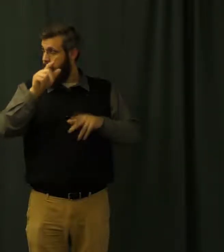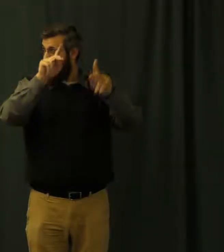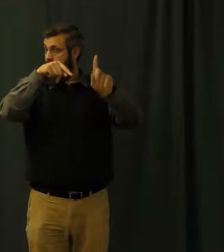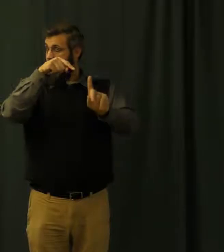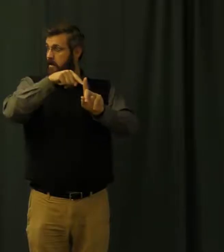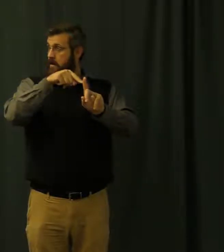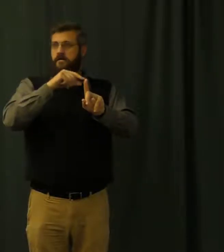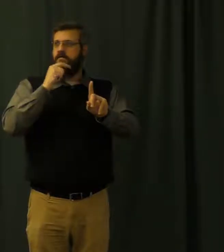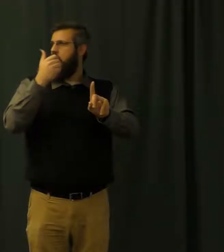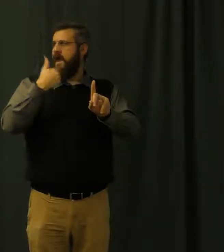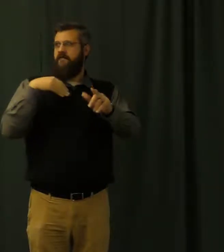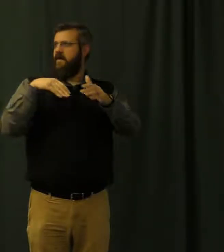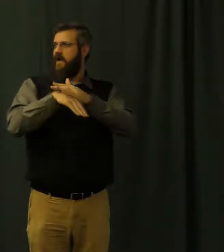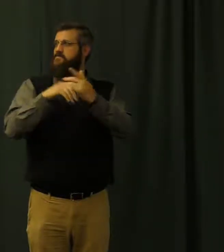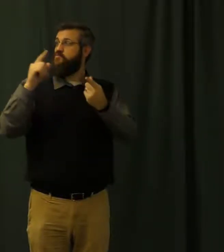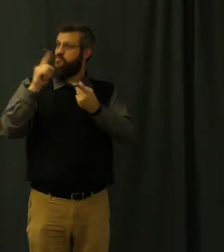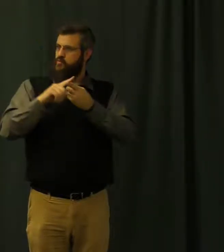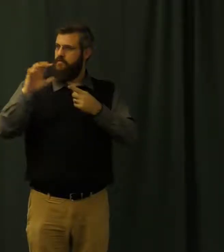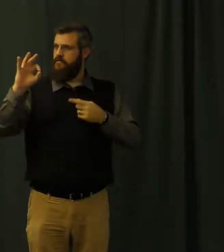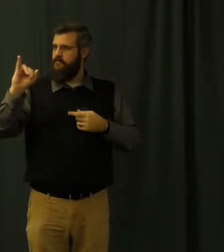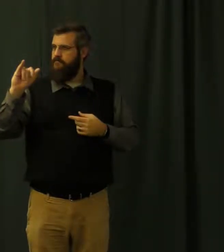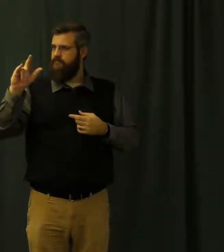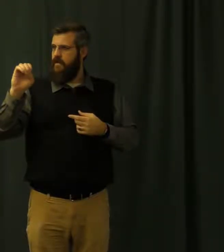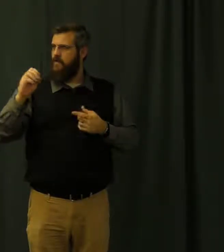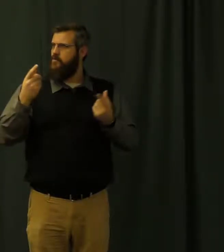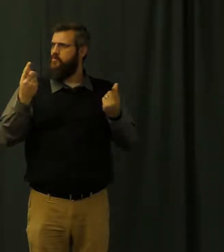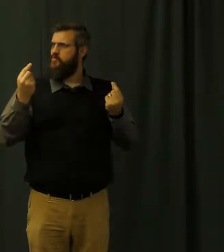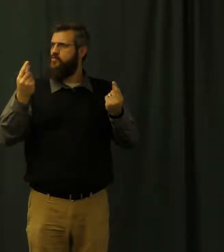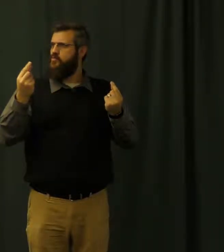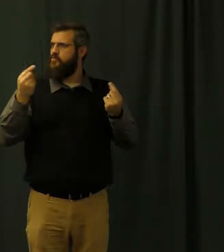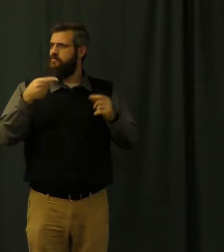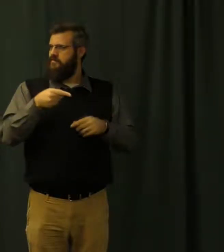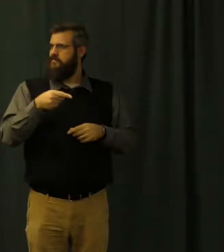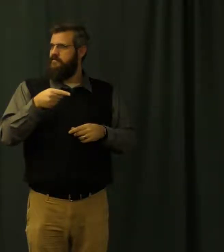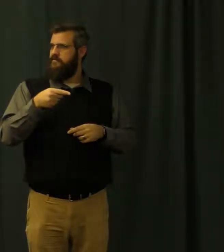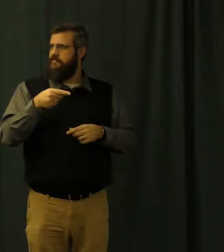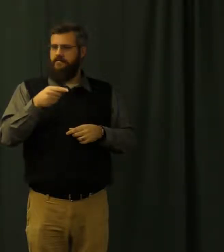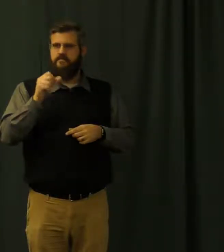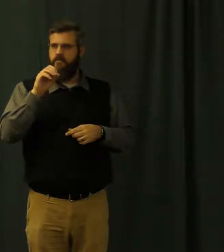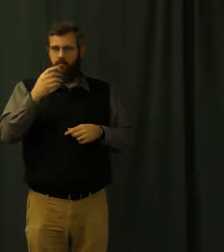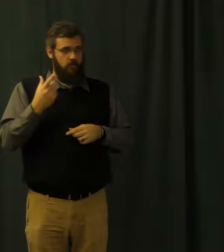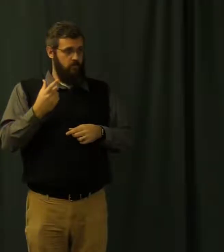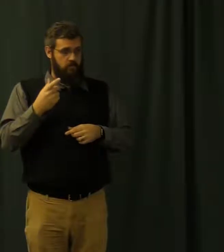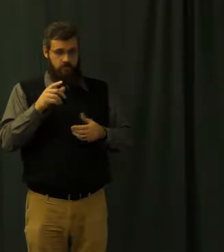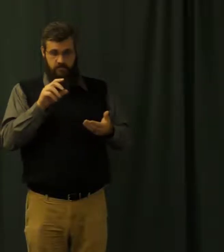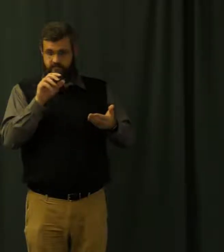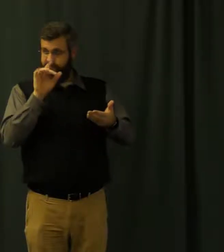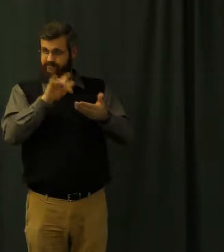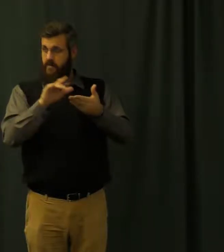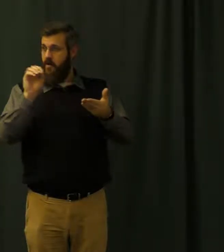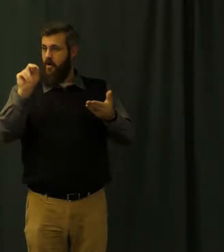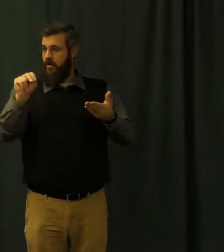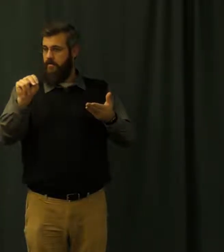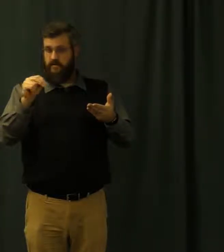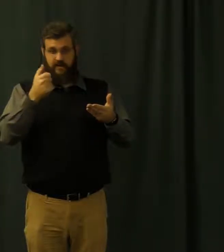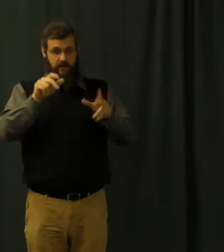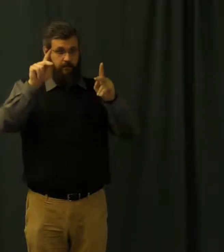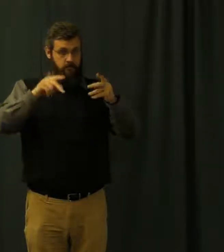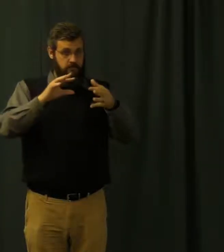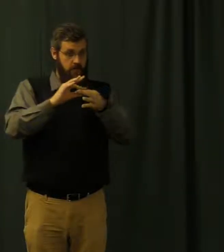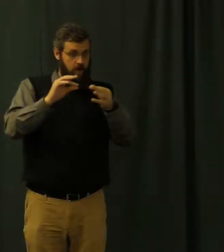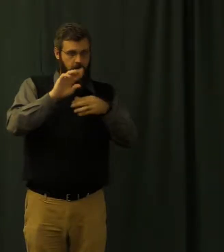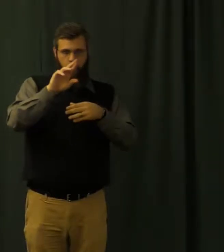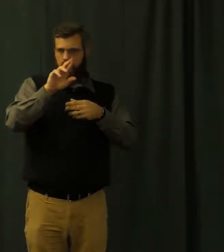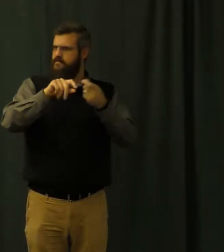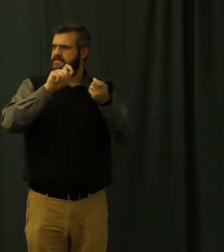even given them access to see this file yet. How do you want to fix that? So just turn it on so anybody can comment, or what do you want to do?